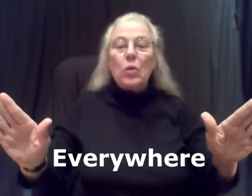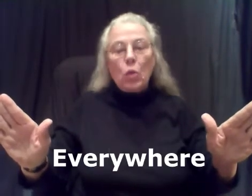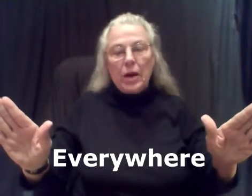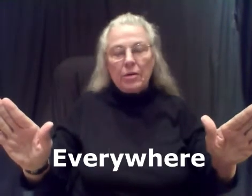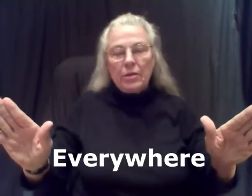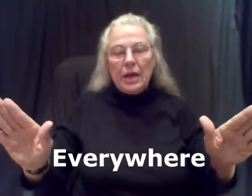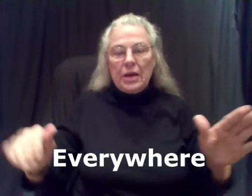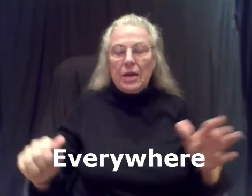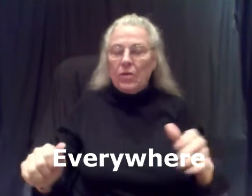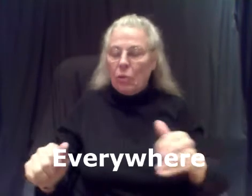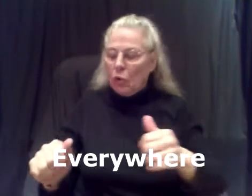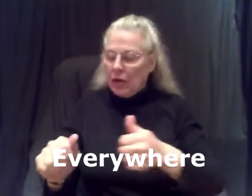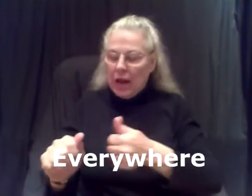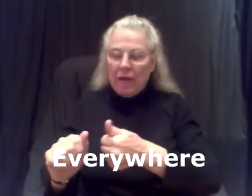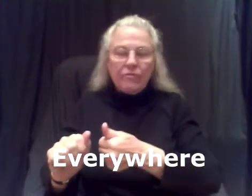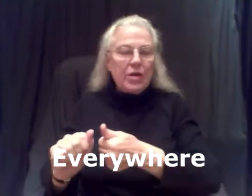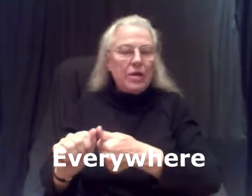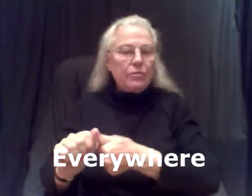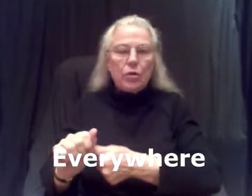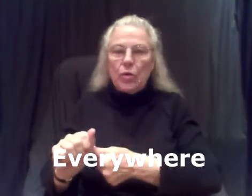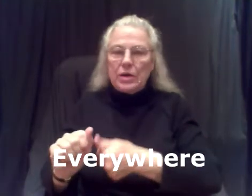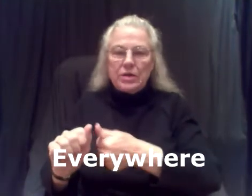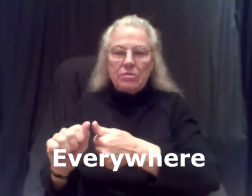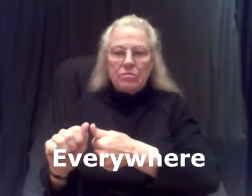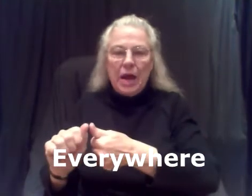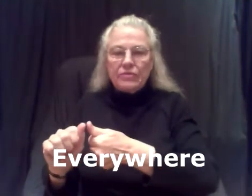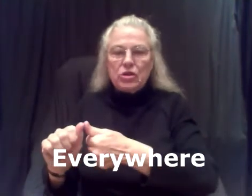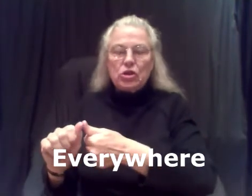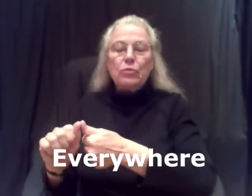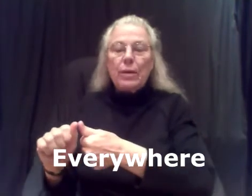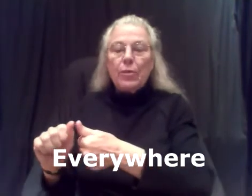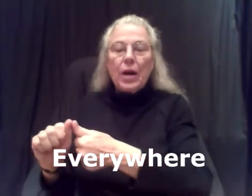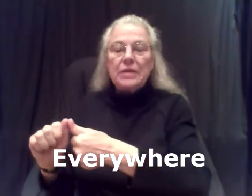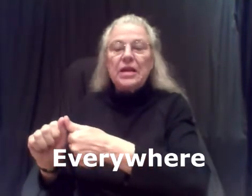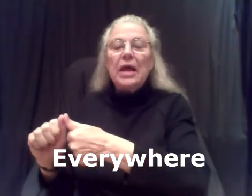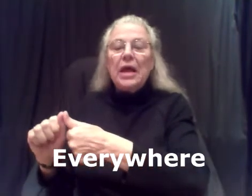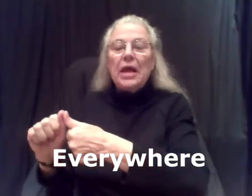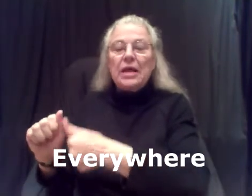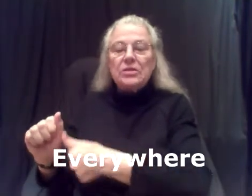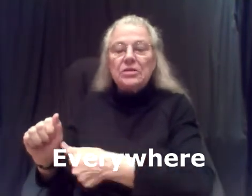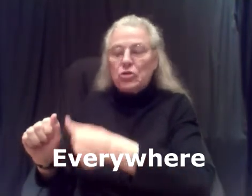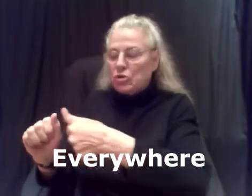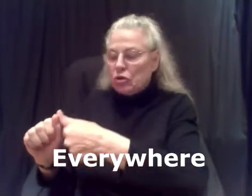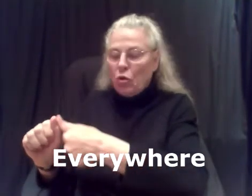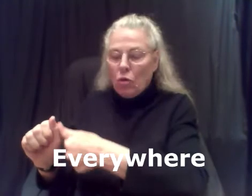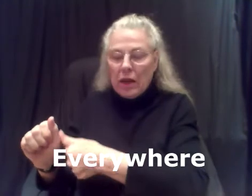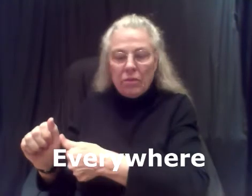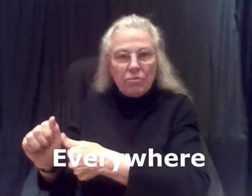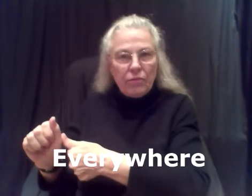Everywhere. Now the word every, you're going to have to just memorize it, is stroking the